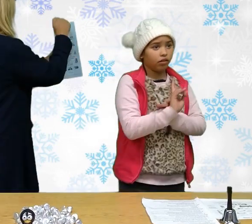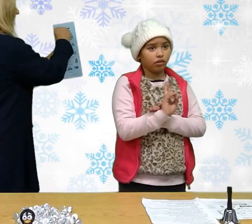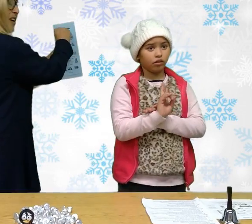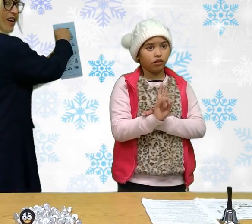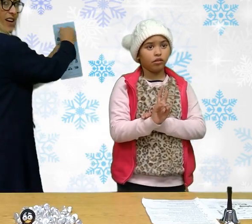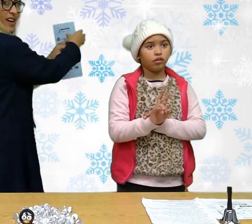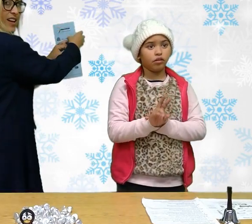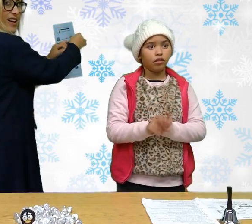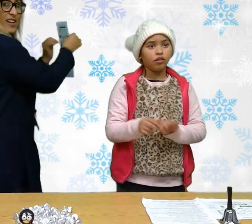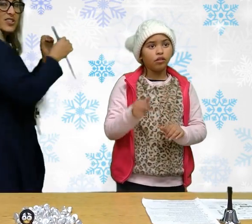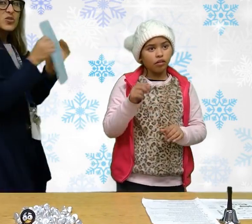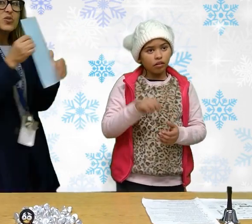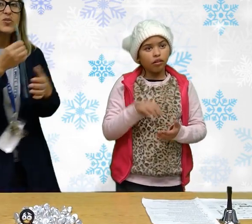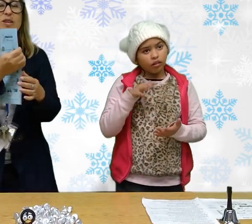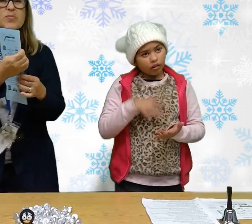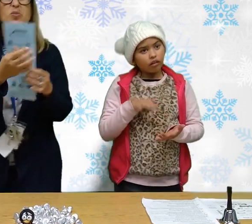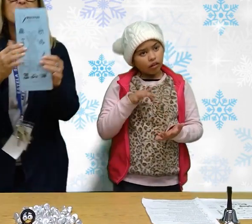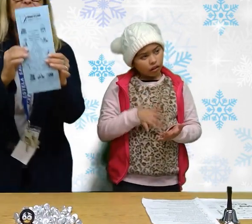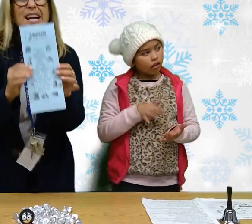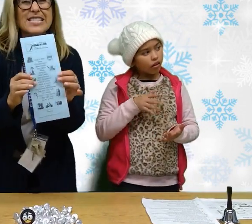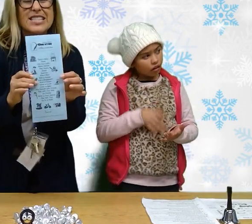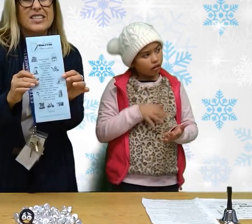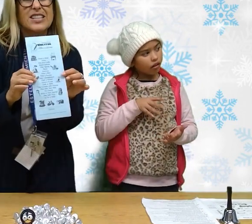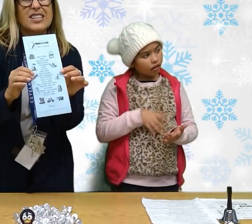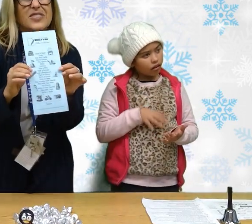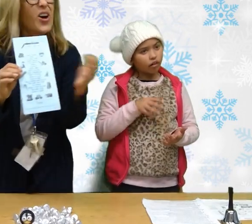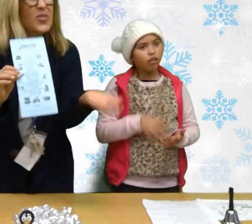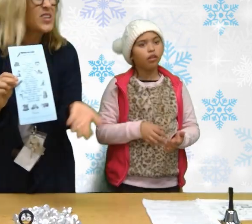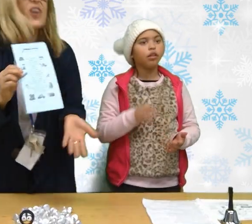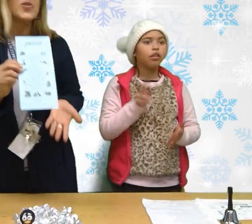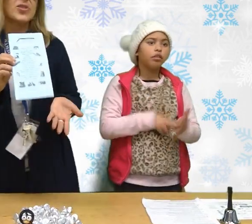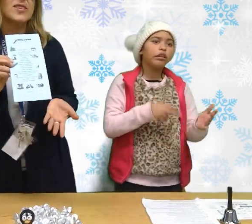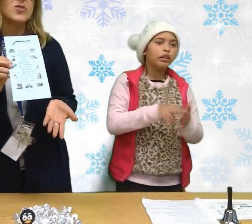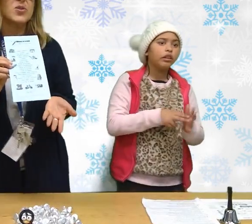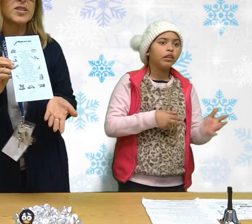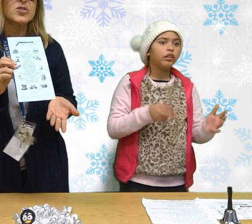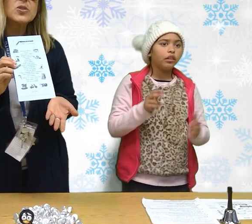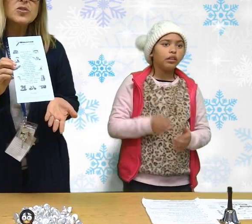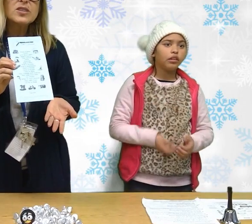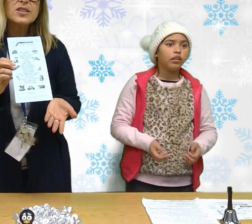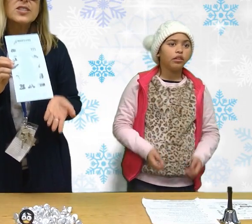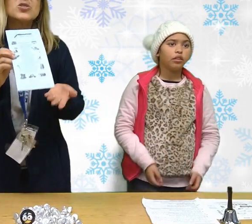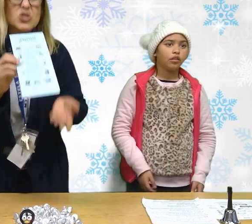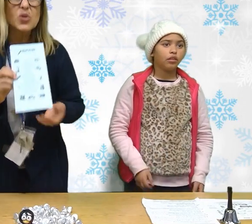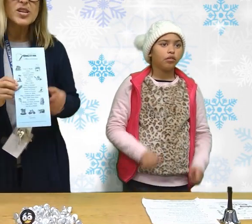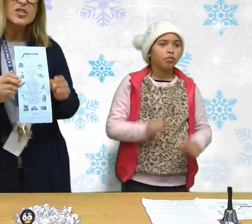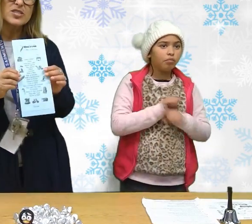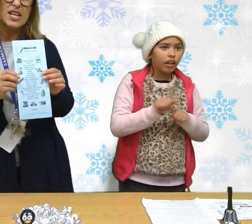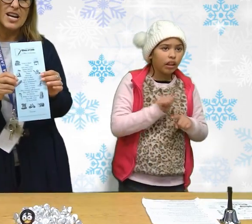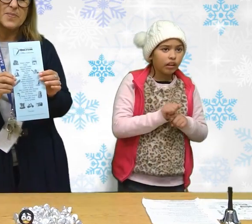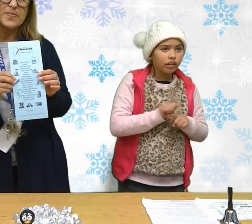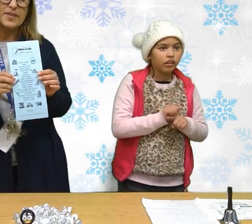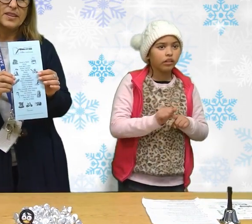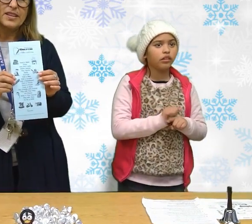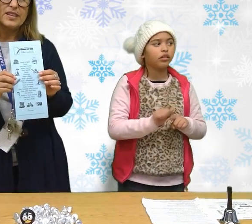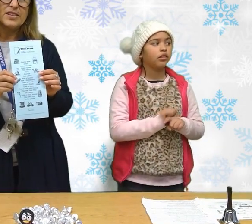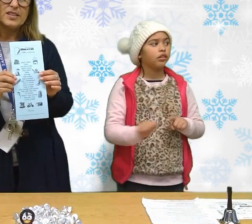refrigerator so you can be reminded of all the other things you can do during your